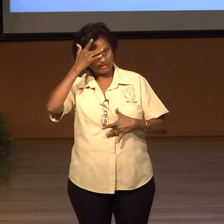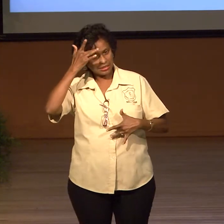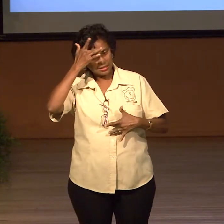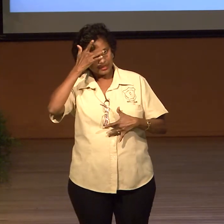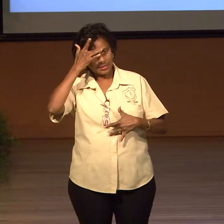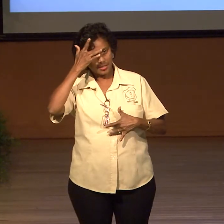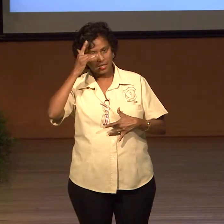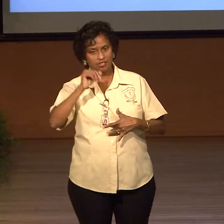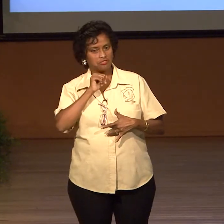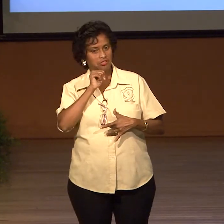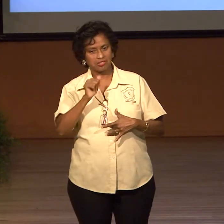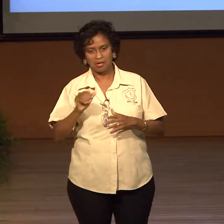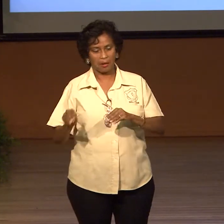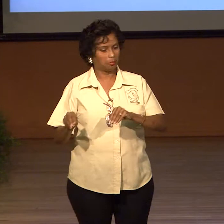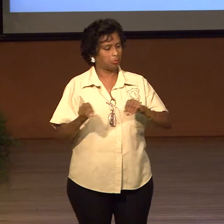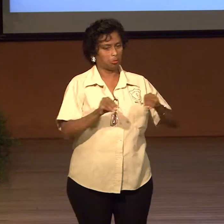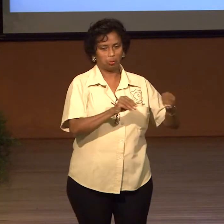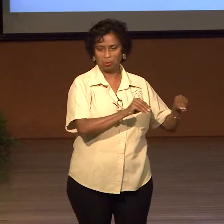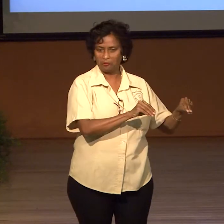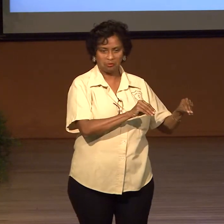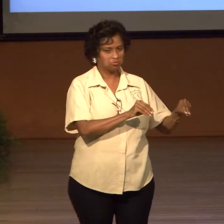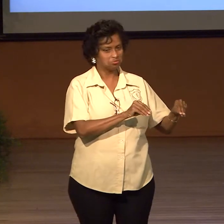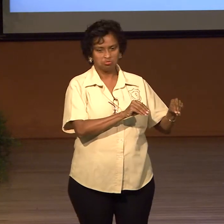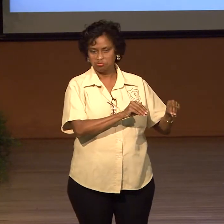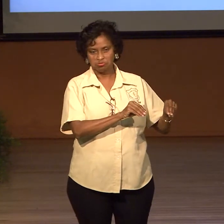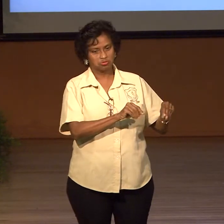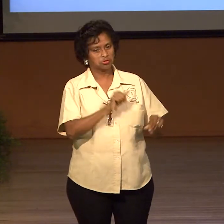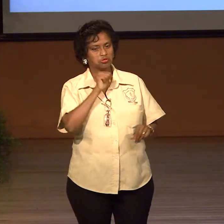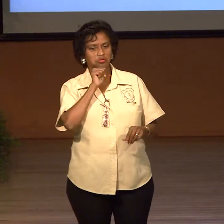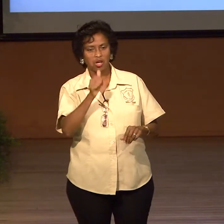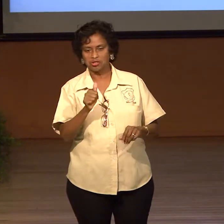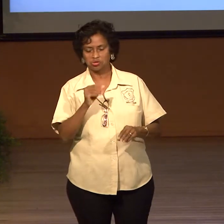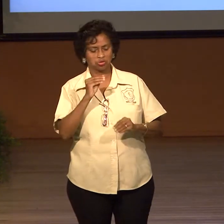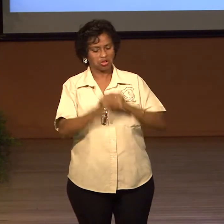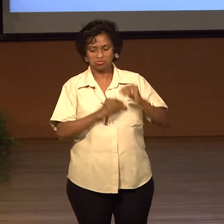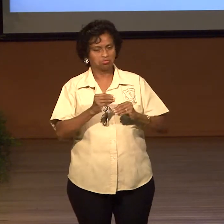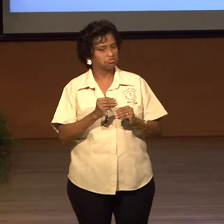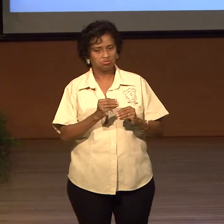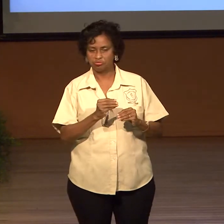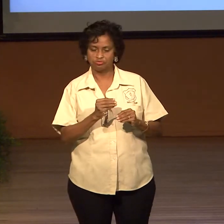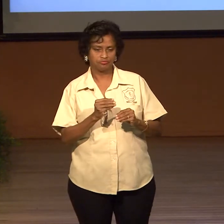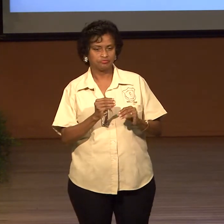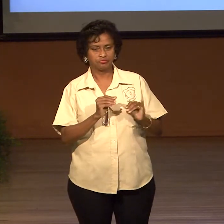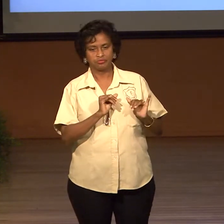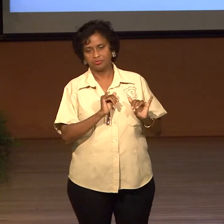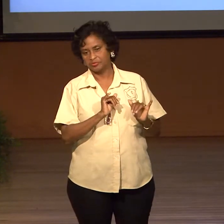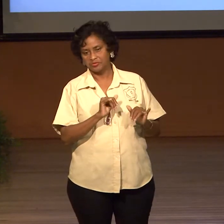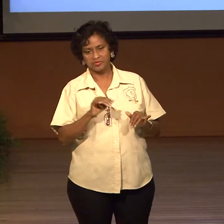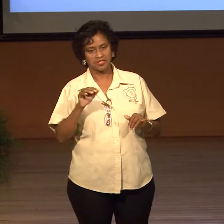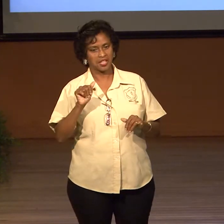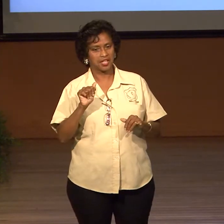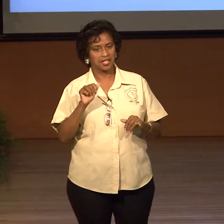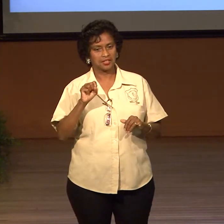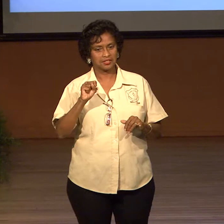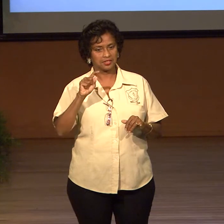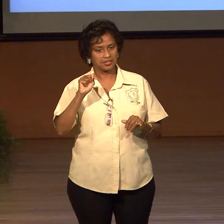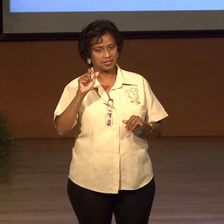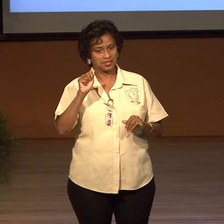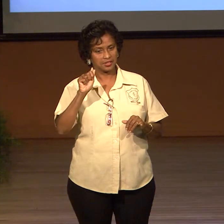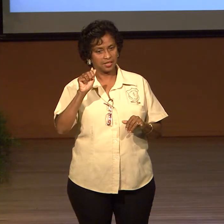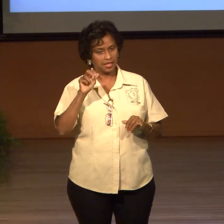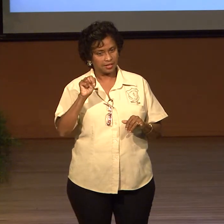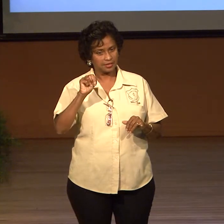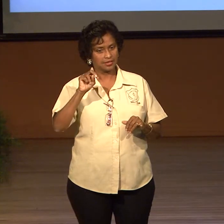shifted at all. The attitude to a hospital like St. Anne's Hospital has